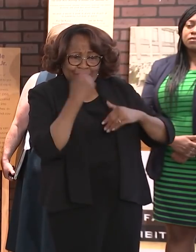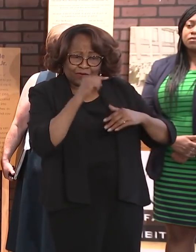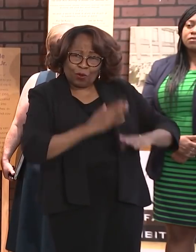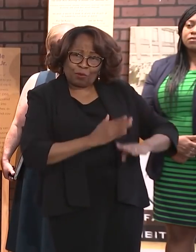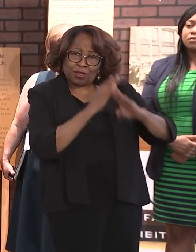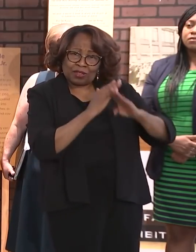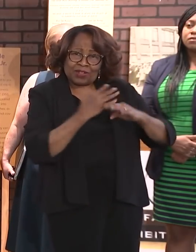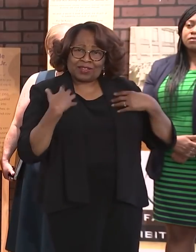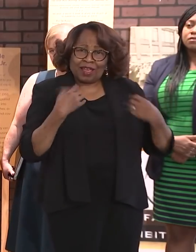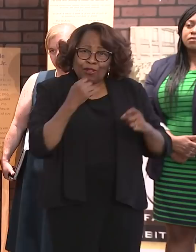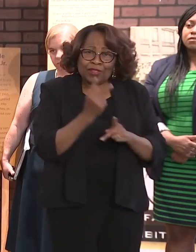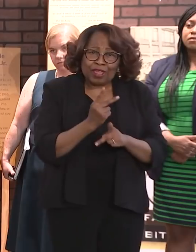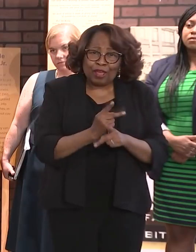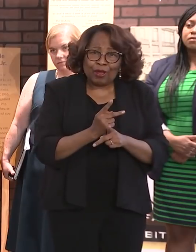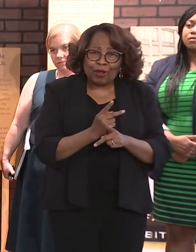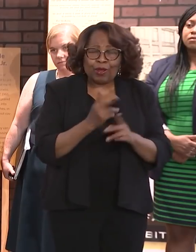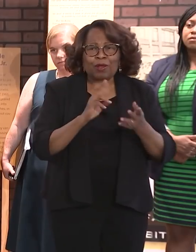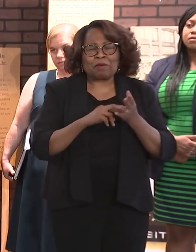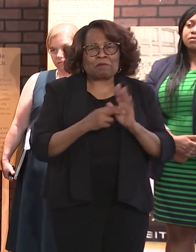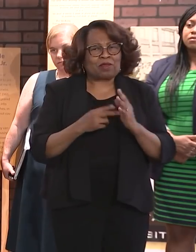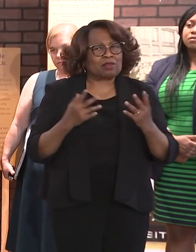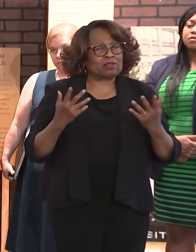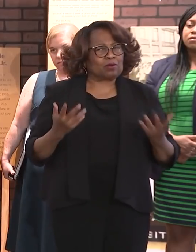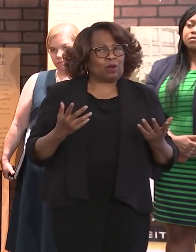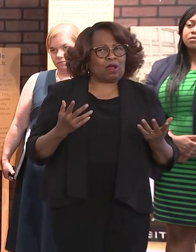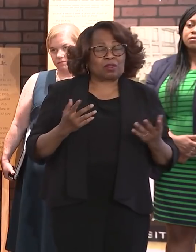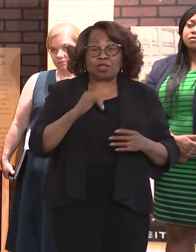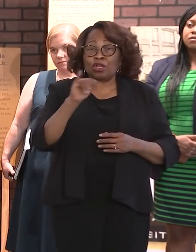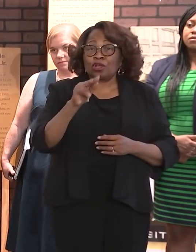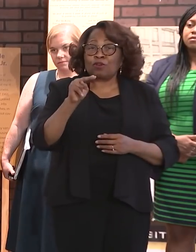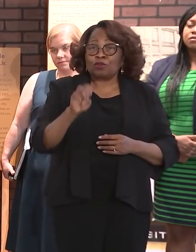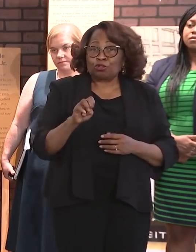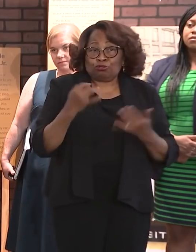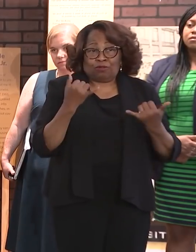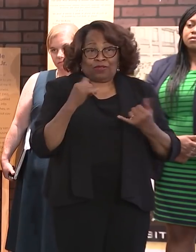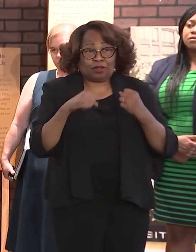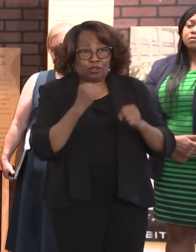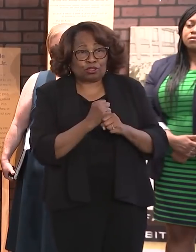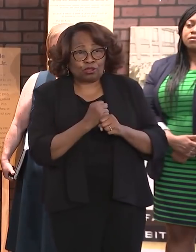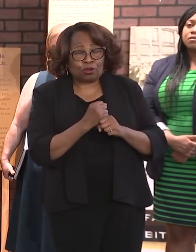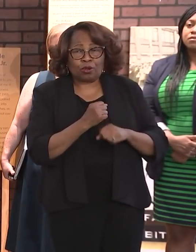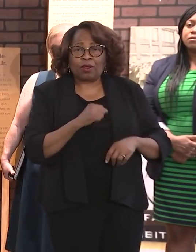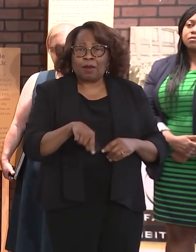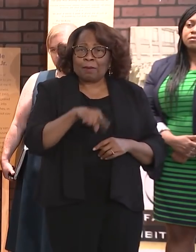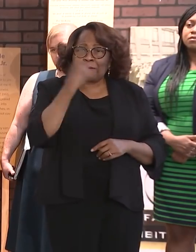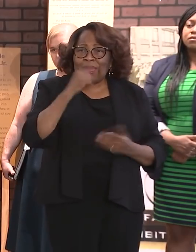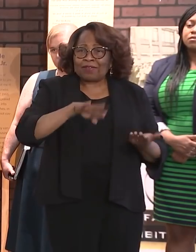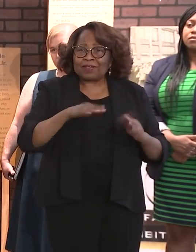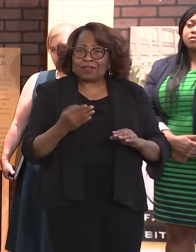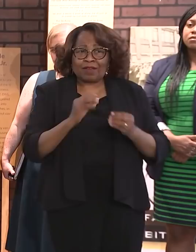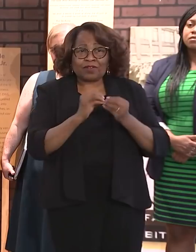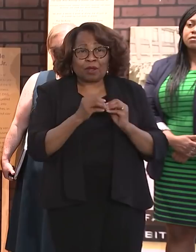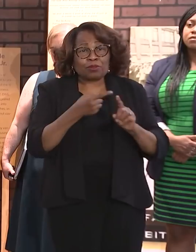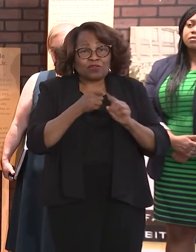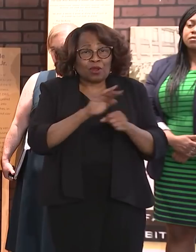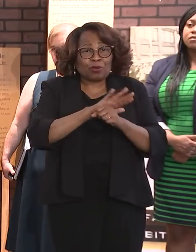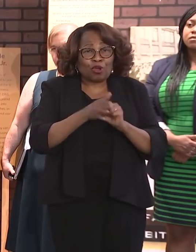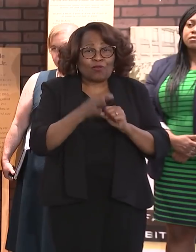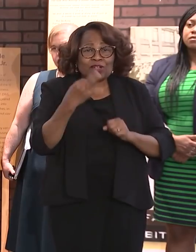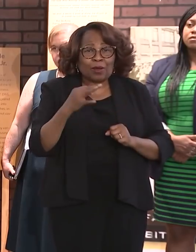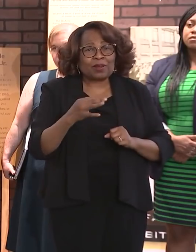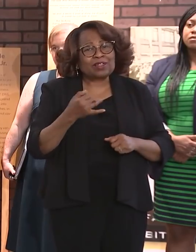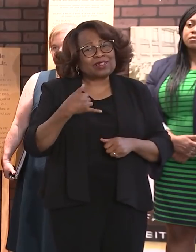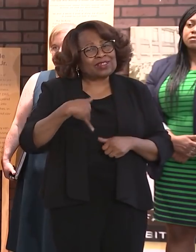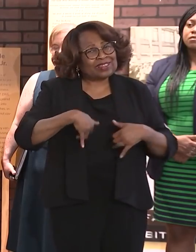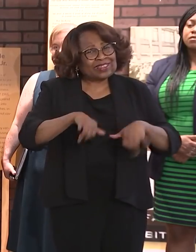preventative health care has meant that as of June of this year, Black death rates from COVID-19 still